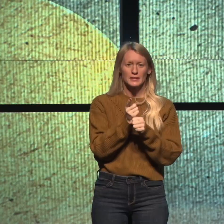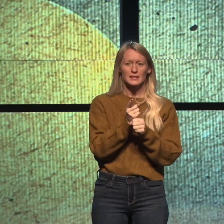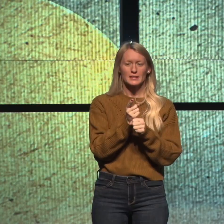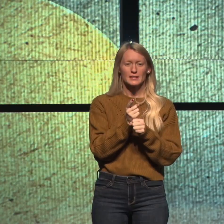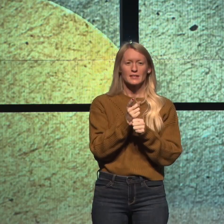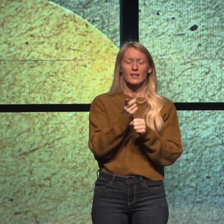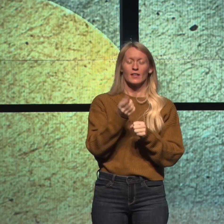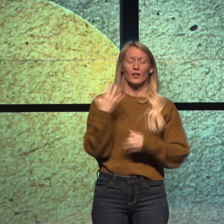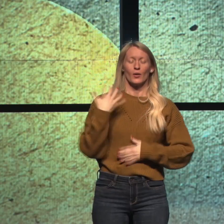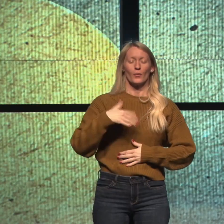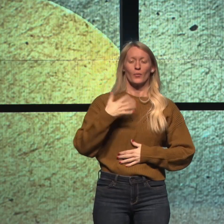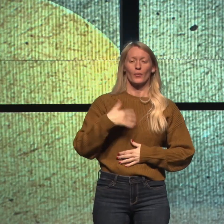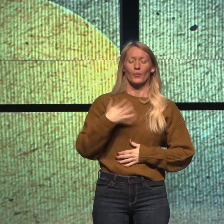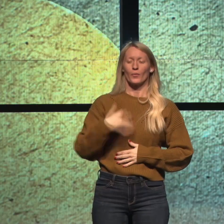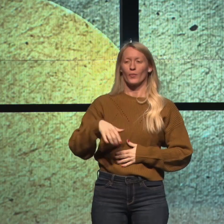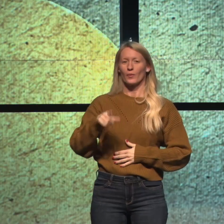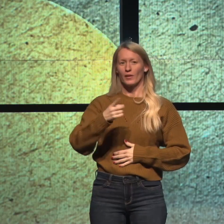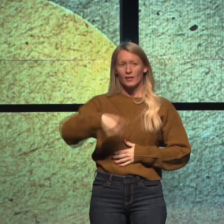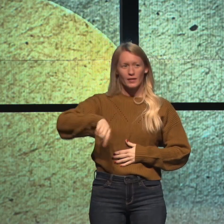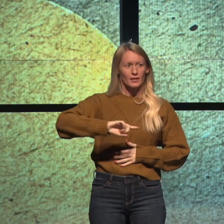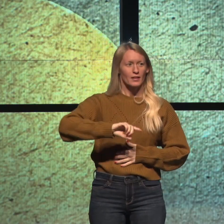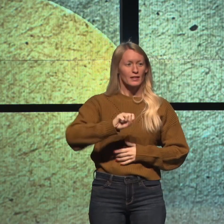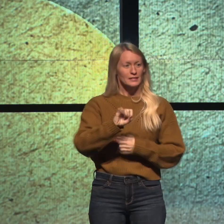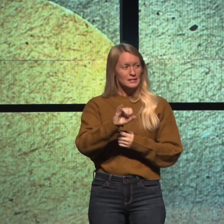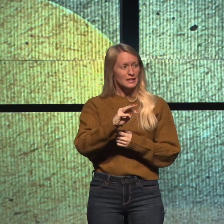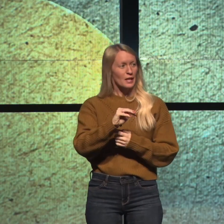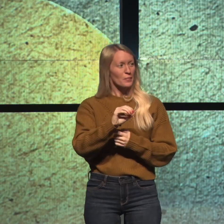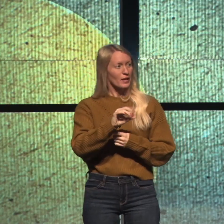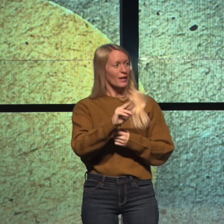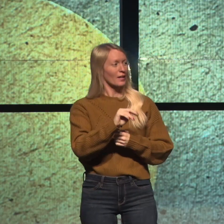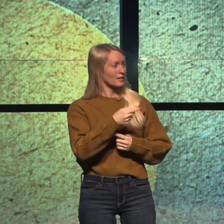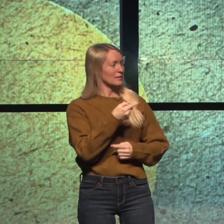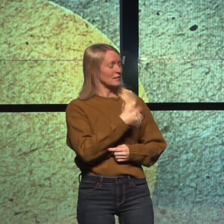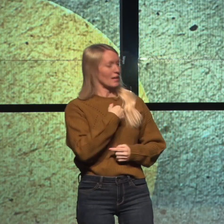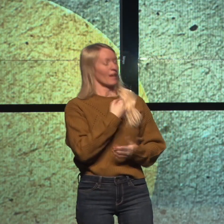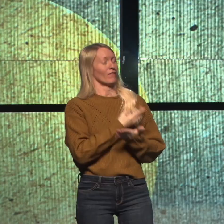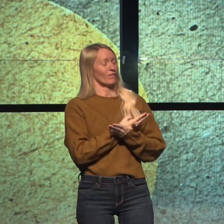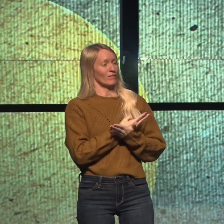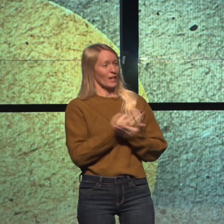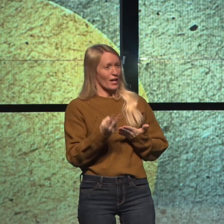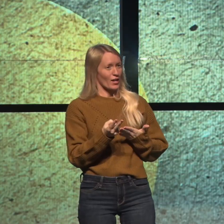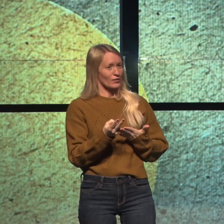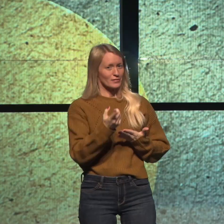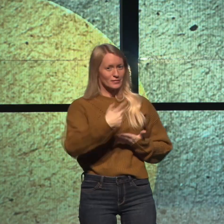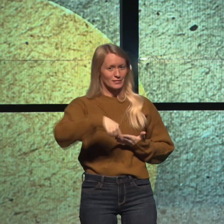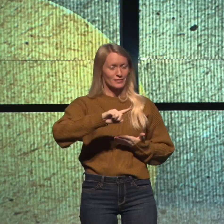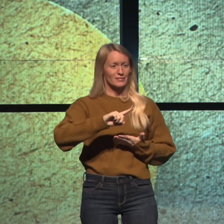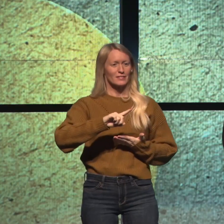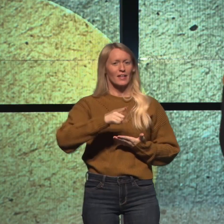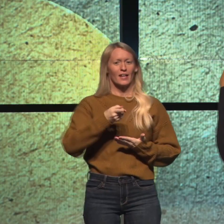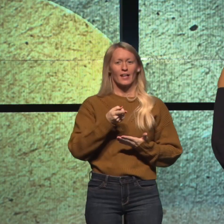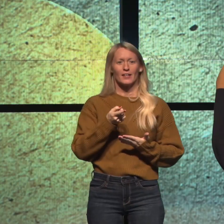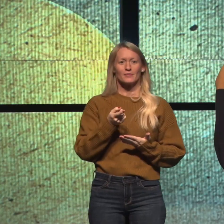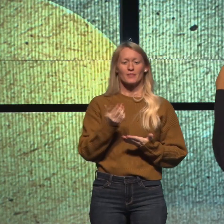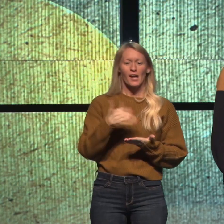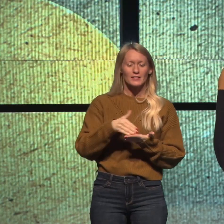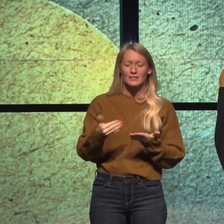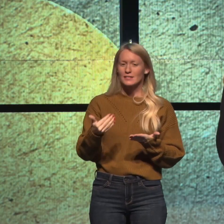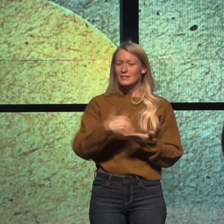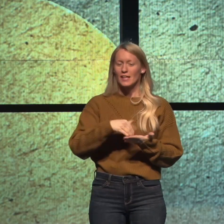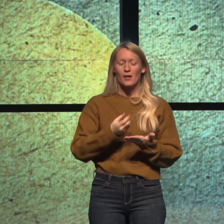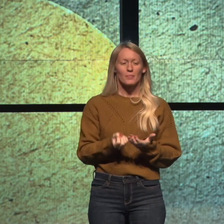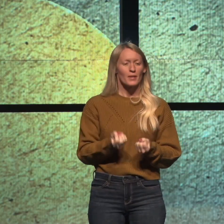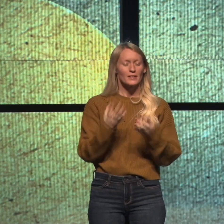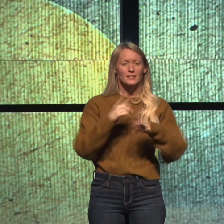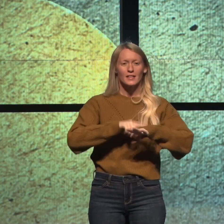wow. Simon, I have failed. I mean, I don't know how many times in the last 5 years I've